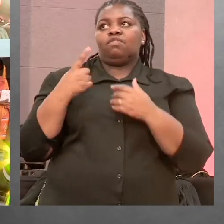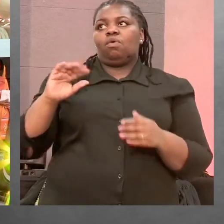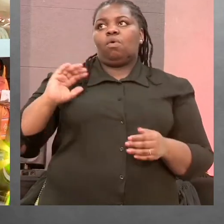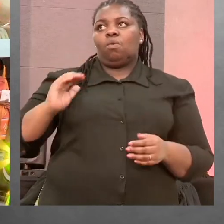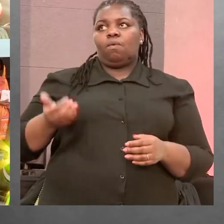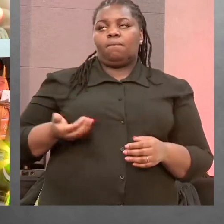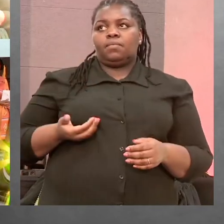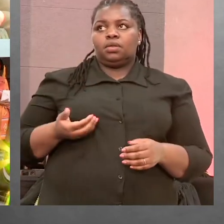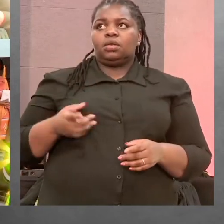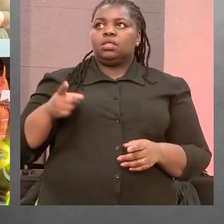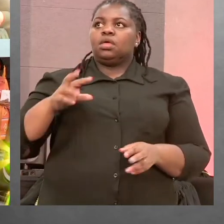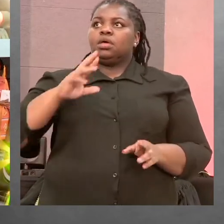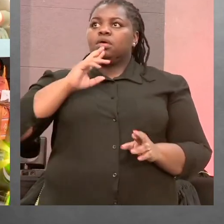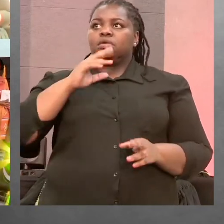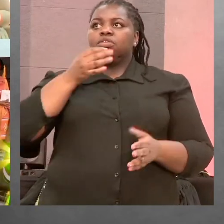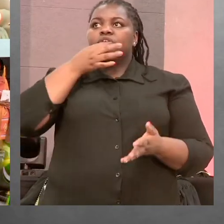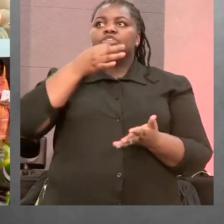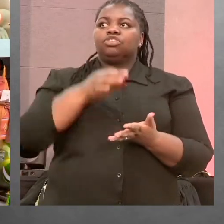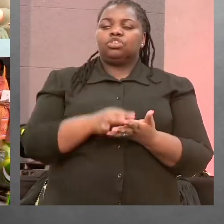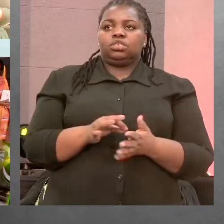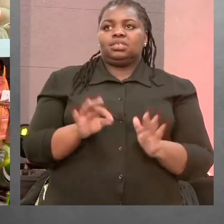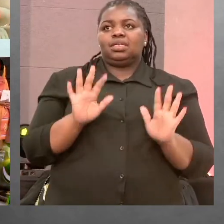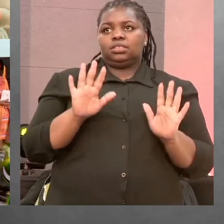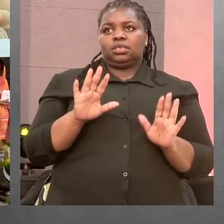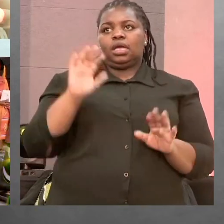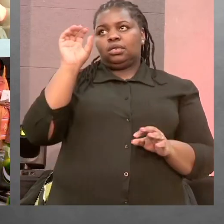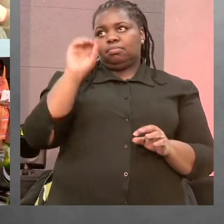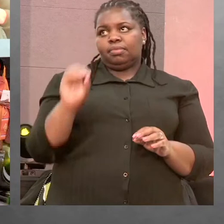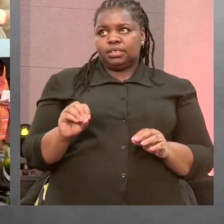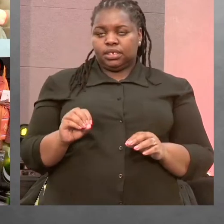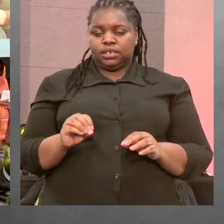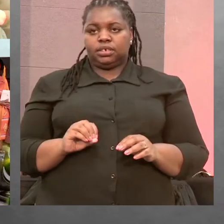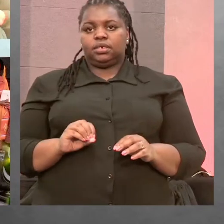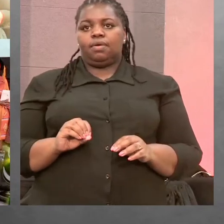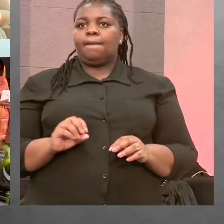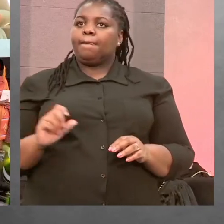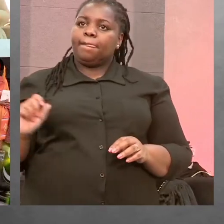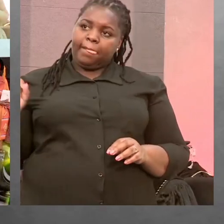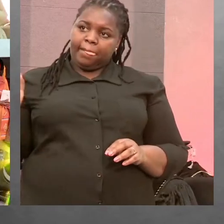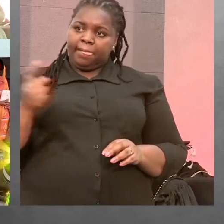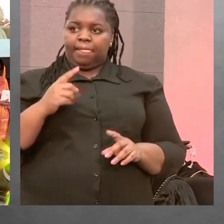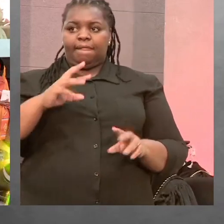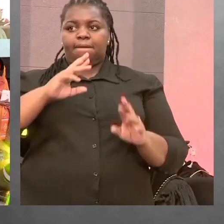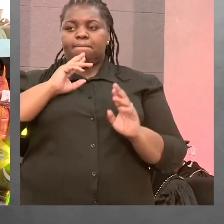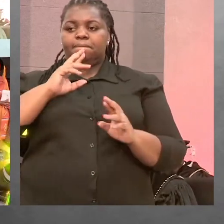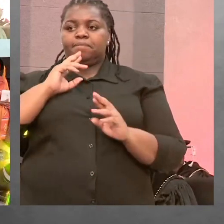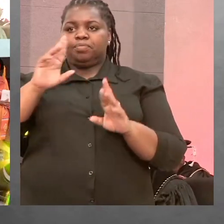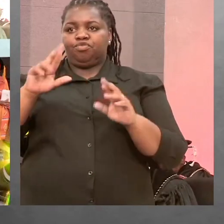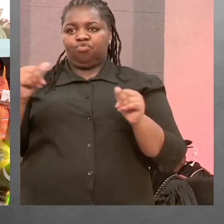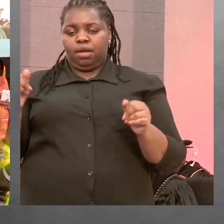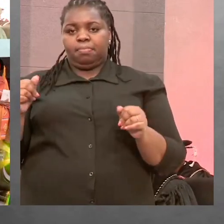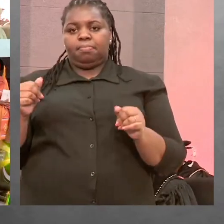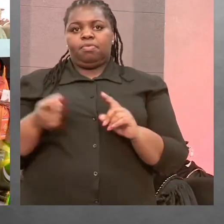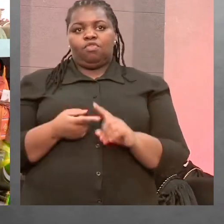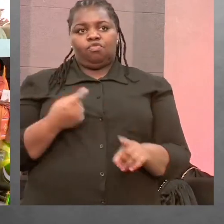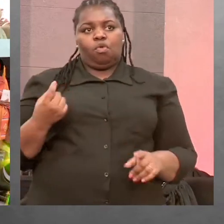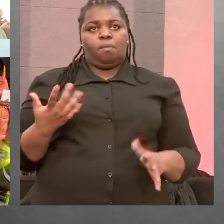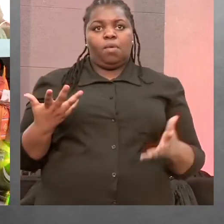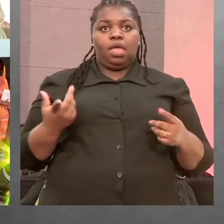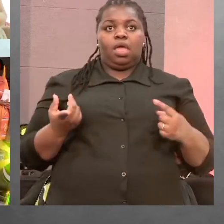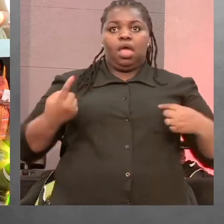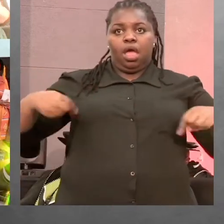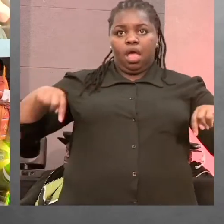Sadly, reports suggest that 10% of all reported rape cases come from